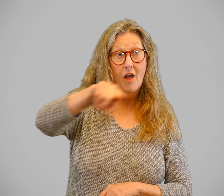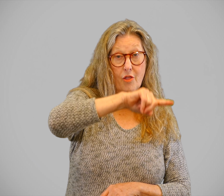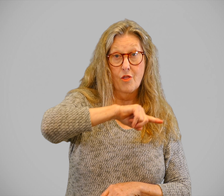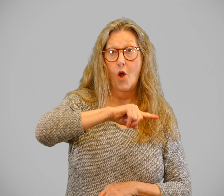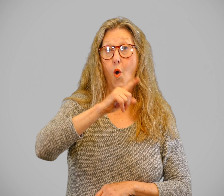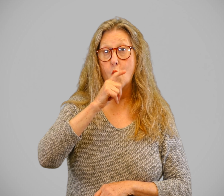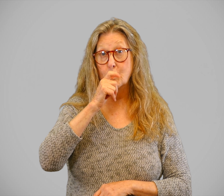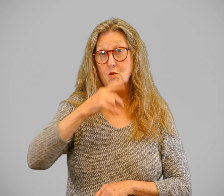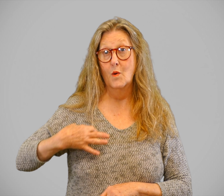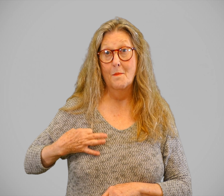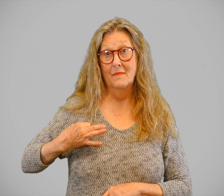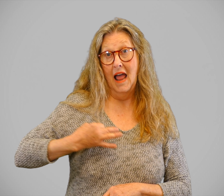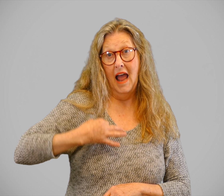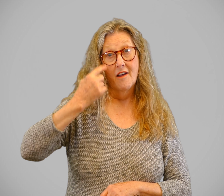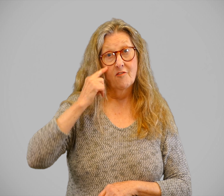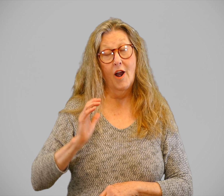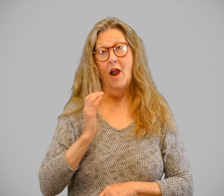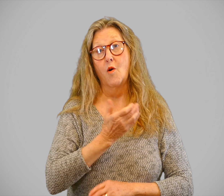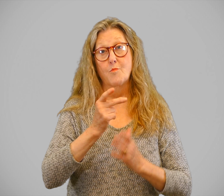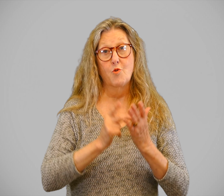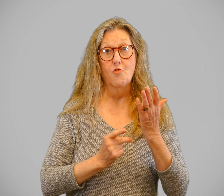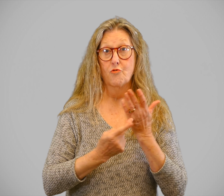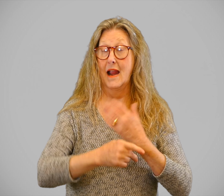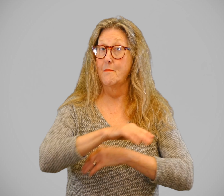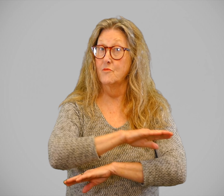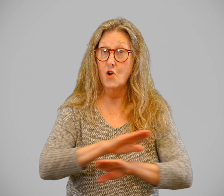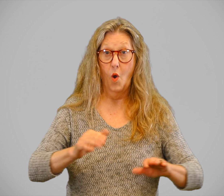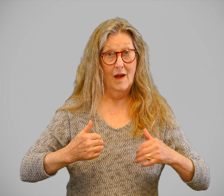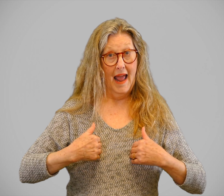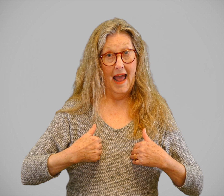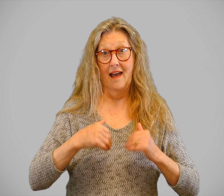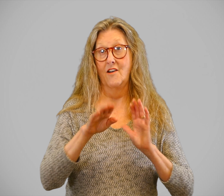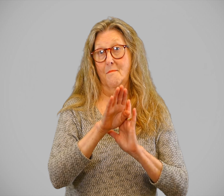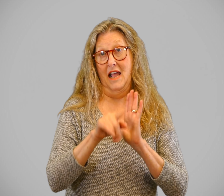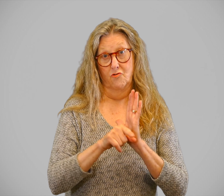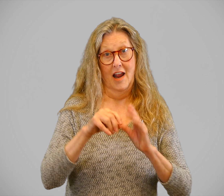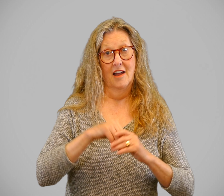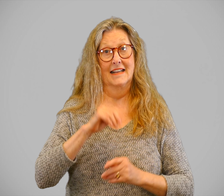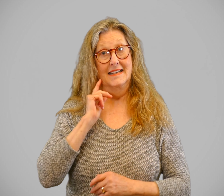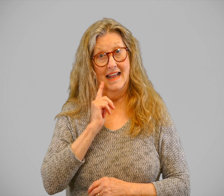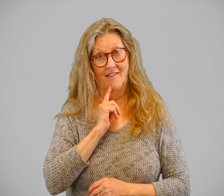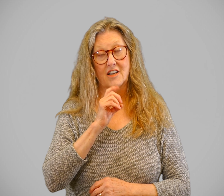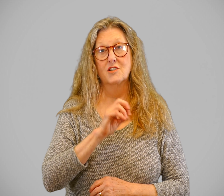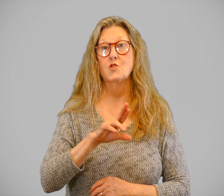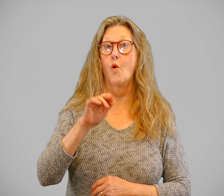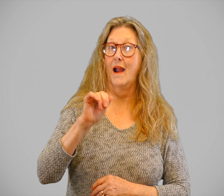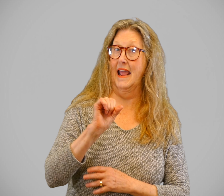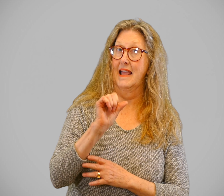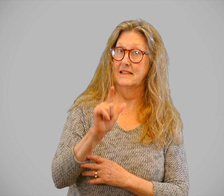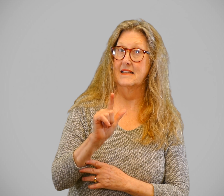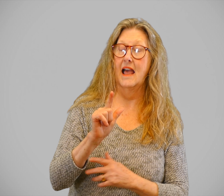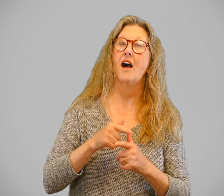ASL, then those applicants, if accepted, will be required to take